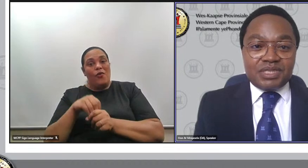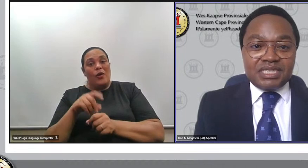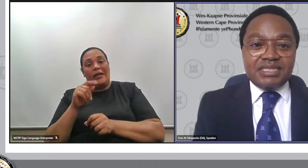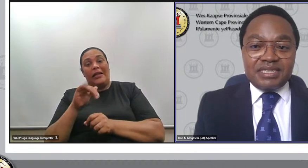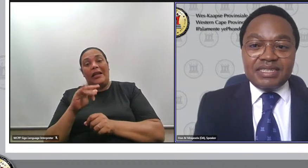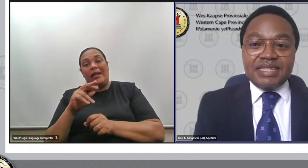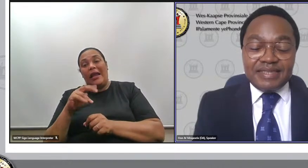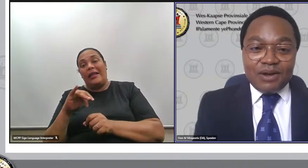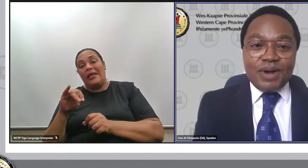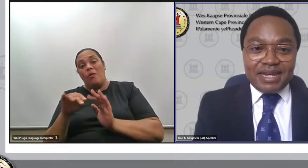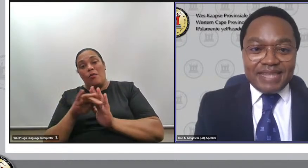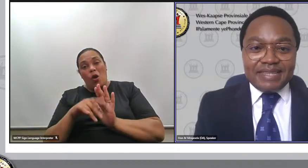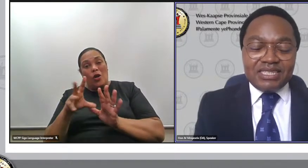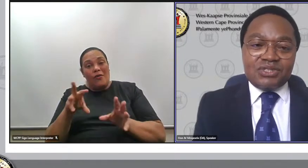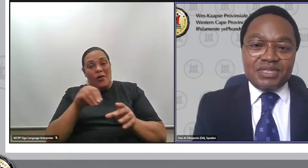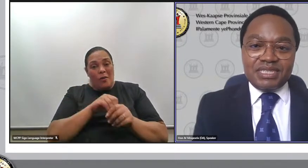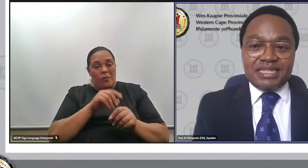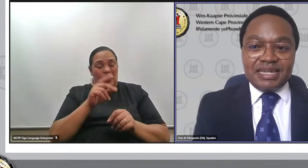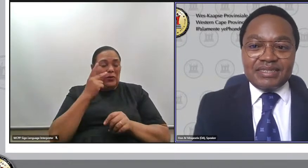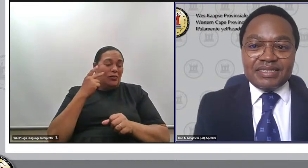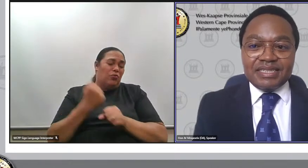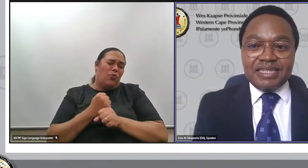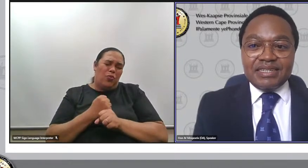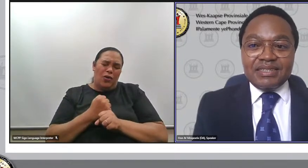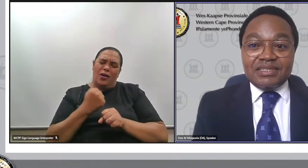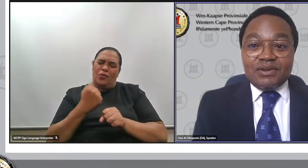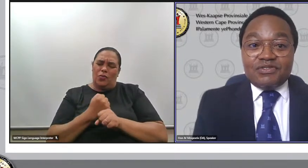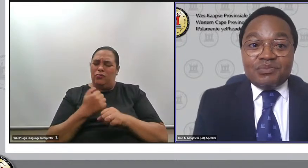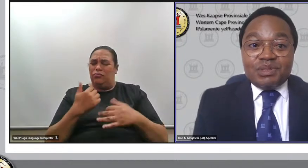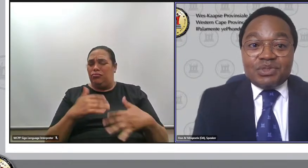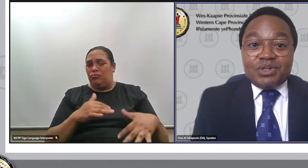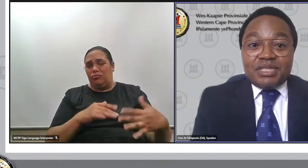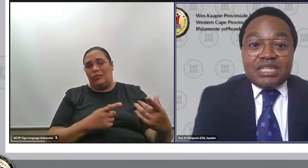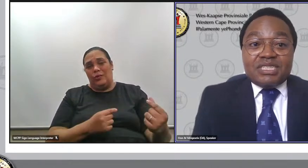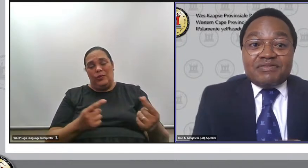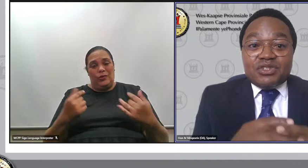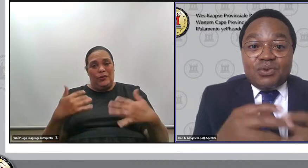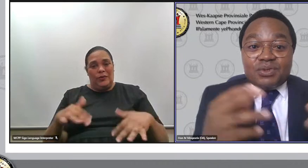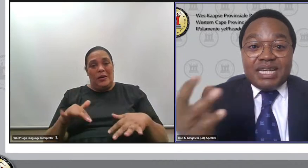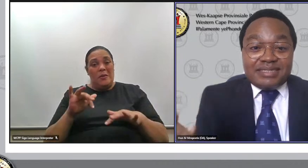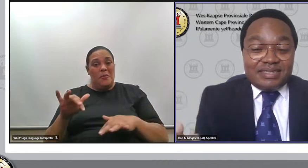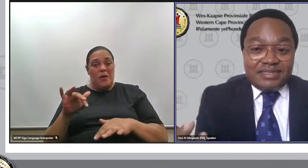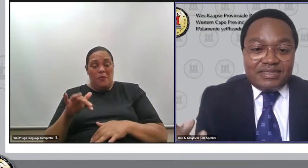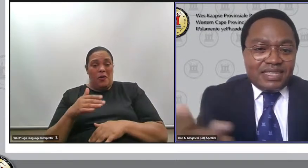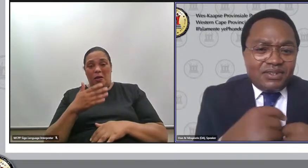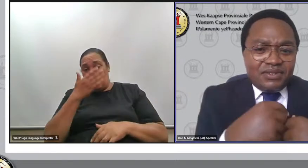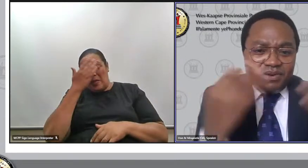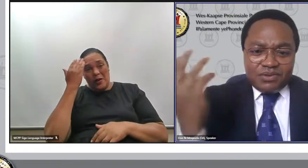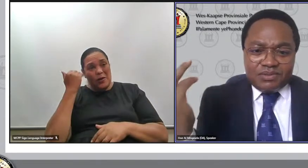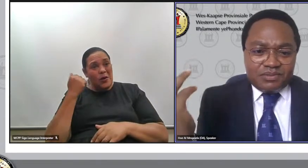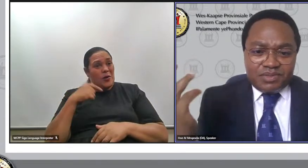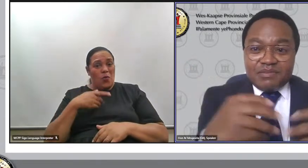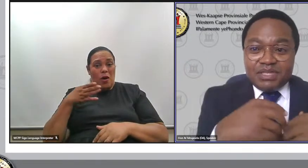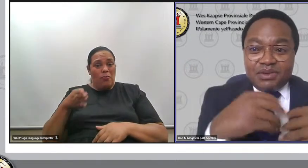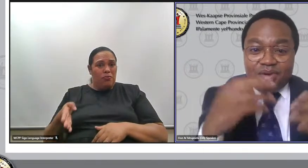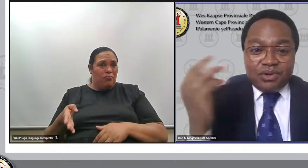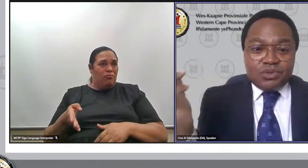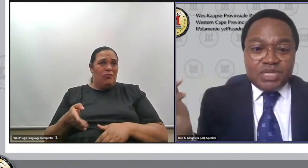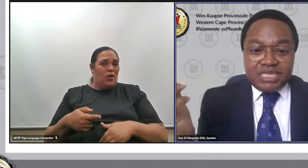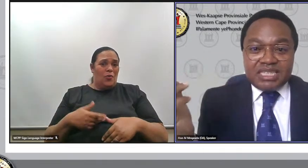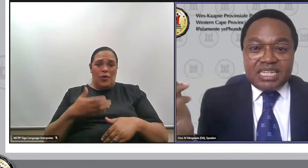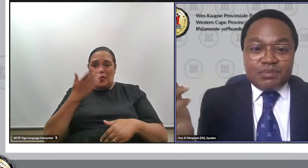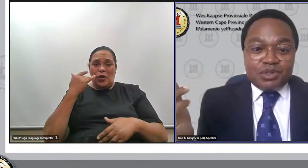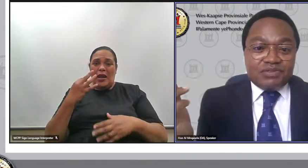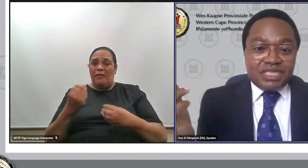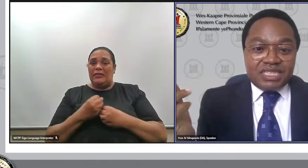programs, you'll see the work that this unit does. And often people, they don't even know we exist. They don't know that there's something